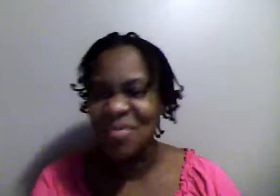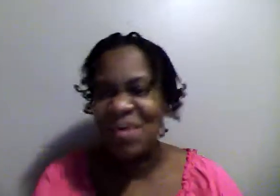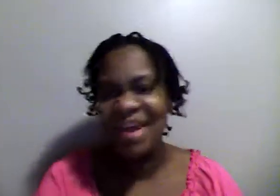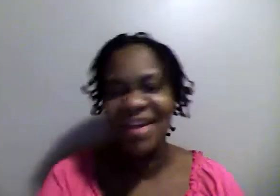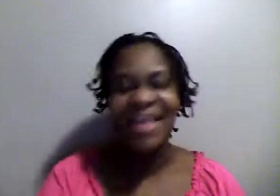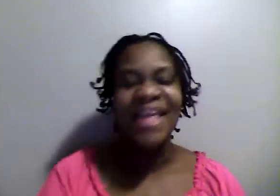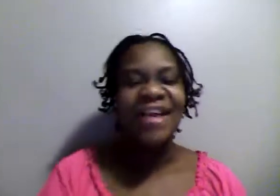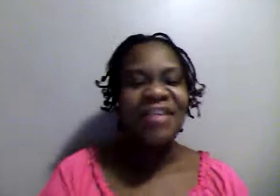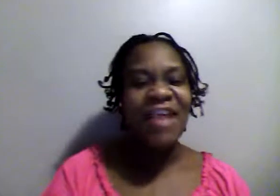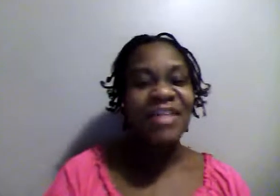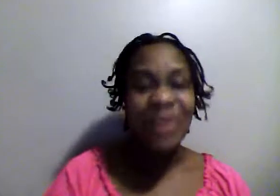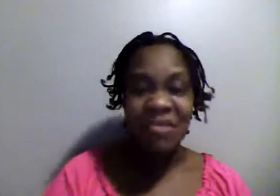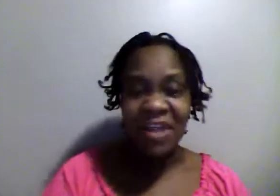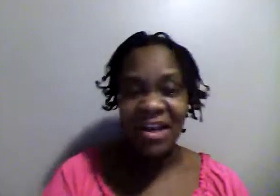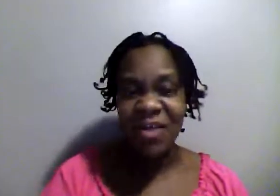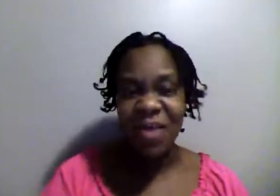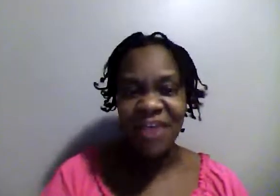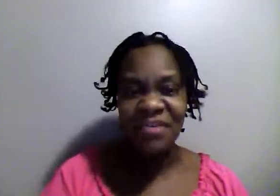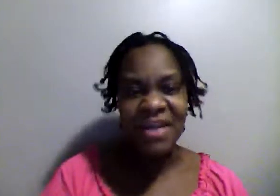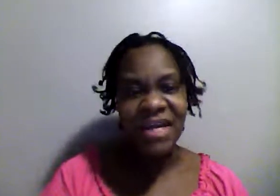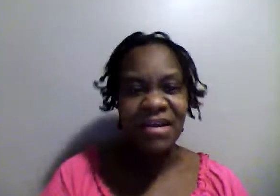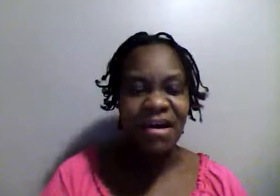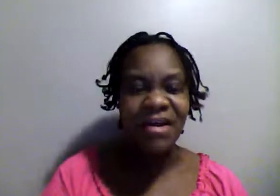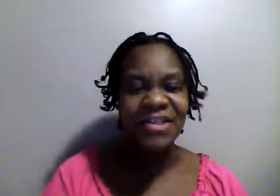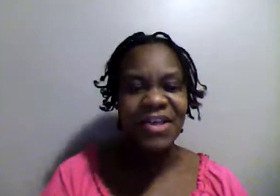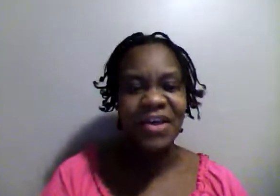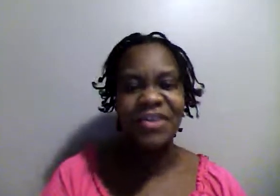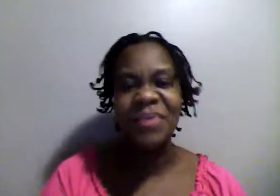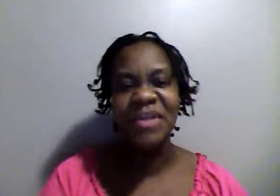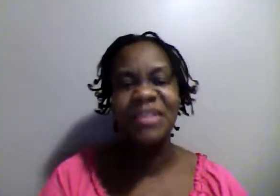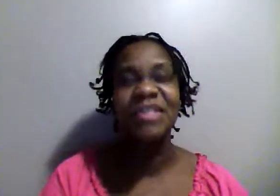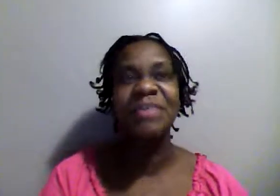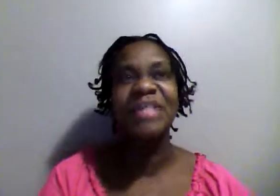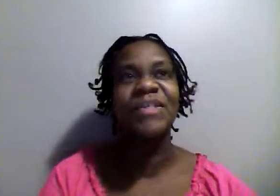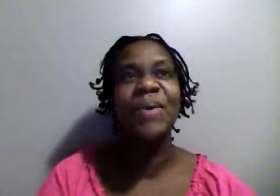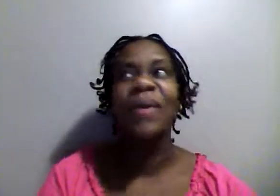Okay. Right. So irregular watering can cause your tomato to split. So